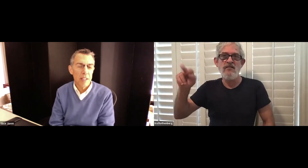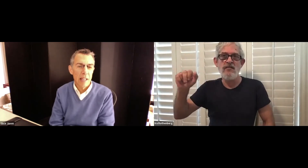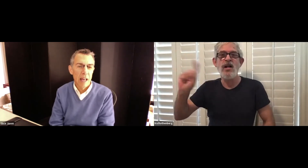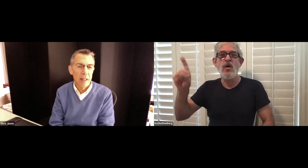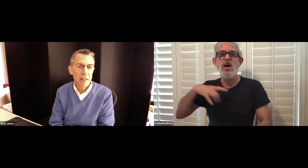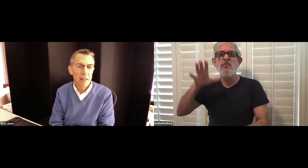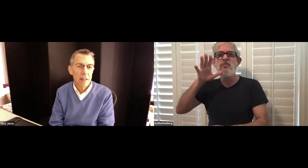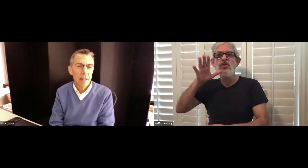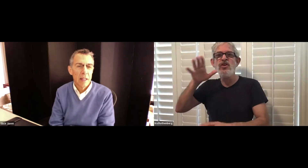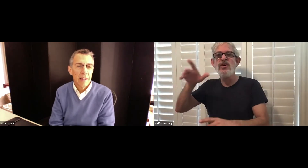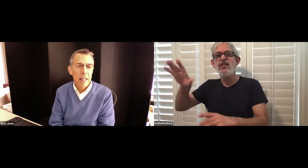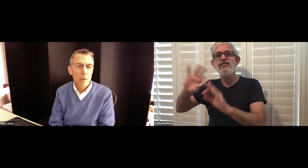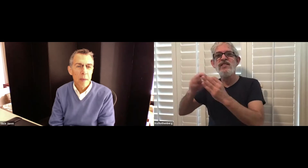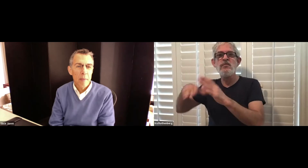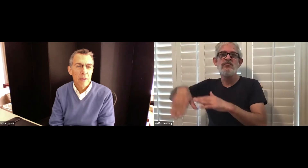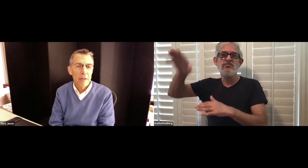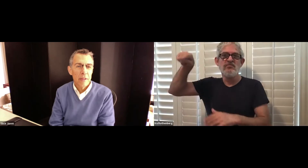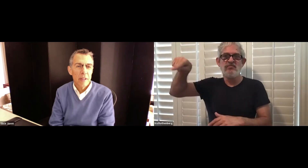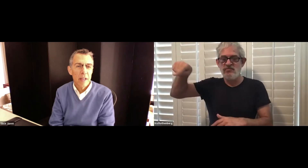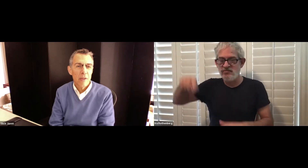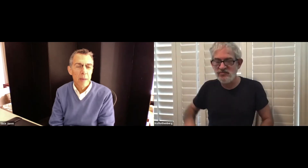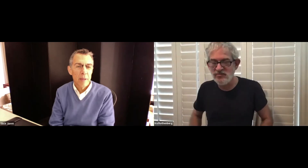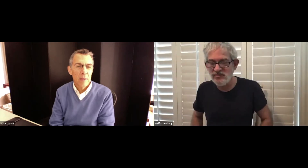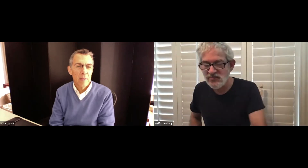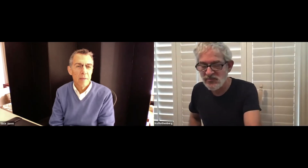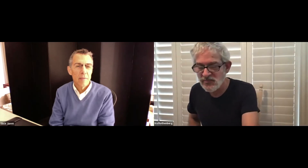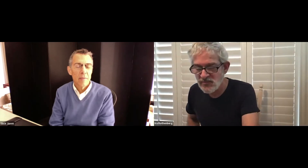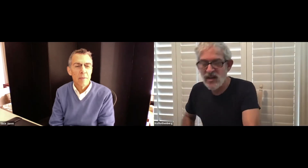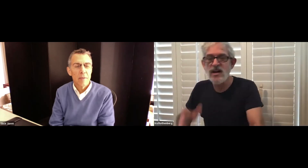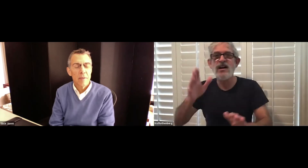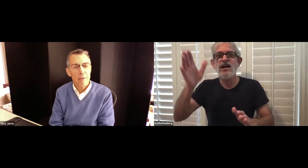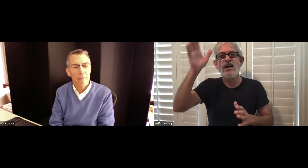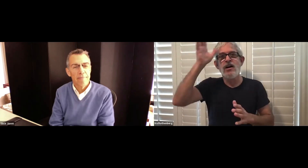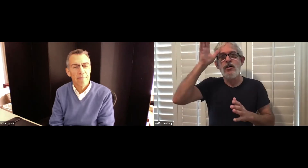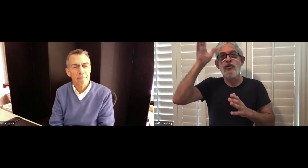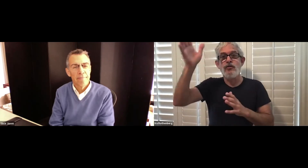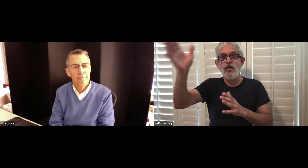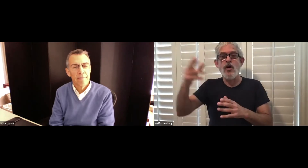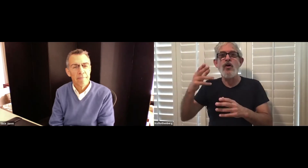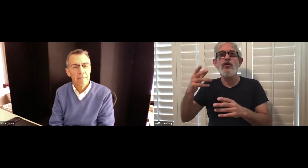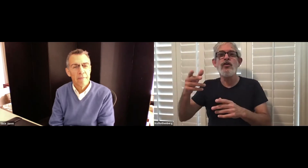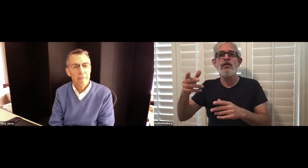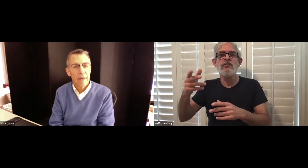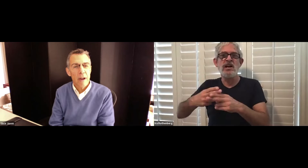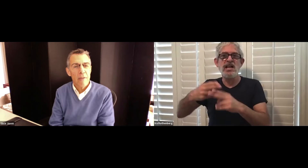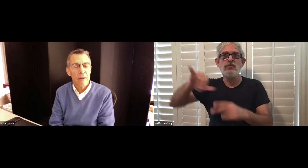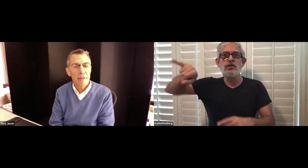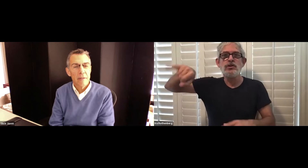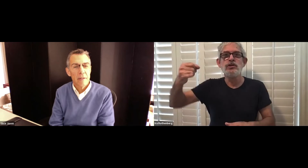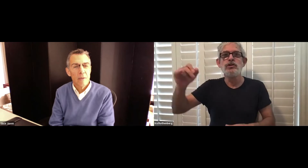Bratislava. That's where my mother and her family came from. My grandfather was